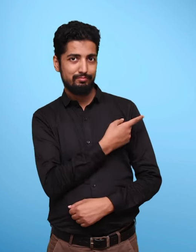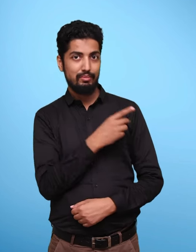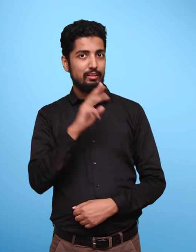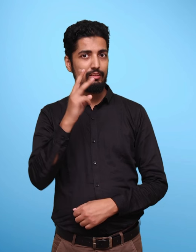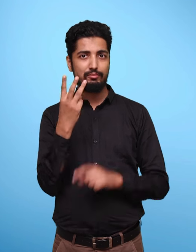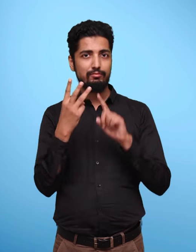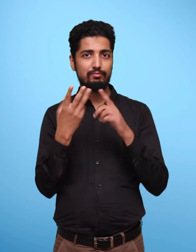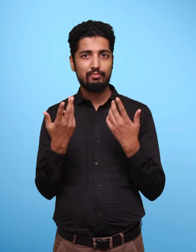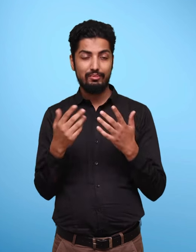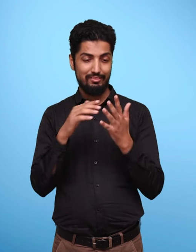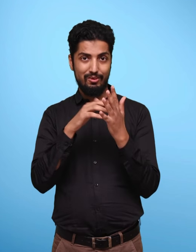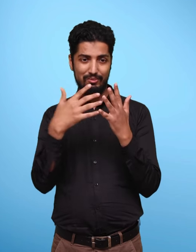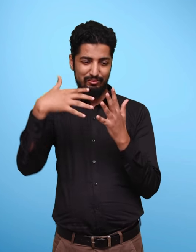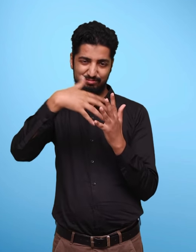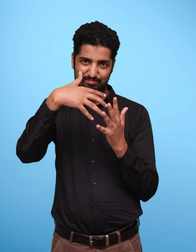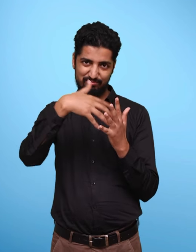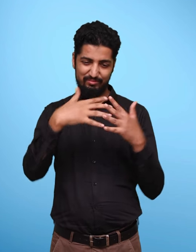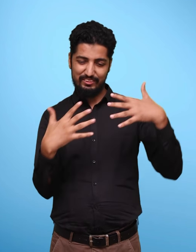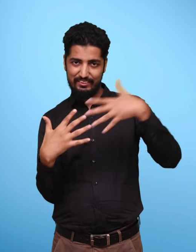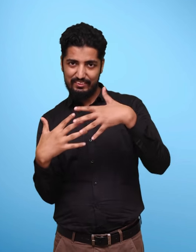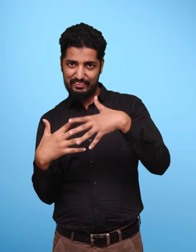Wash between the fingers.